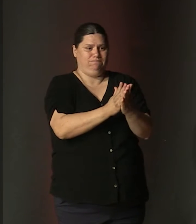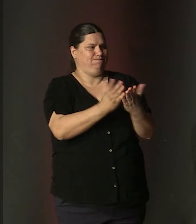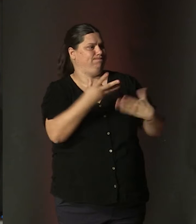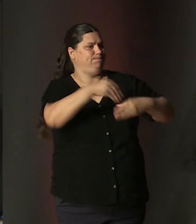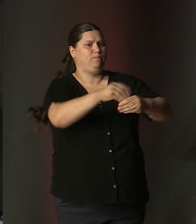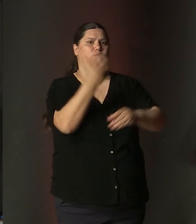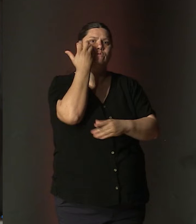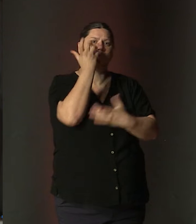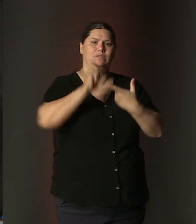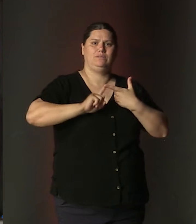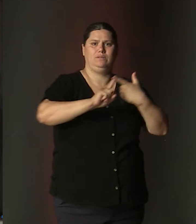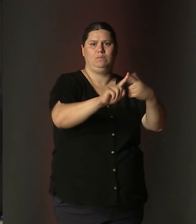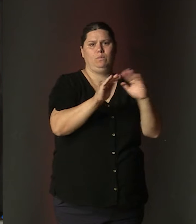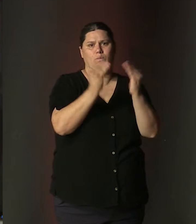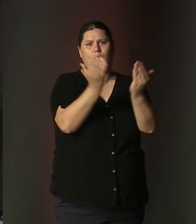world.